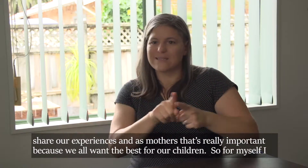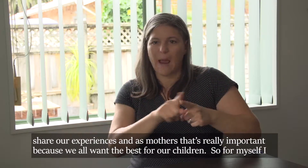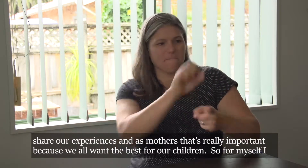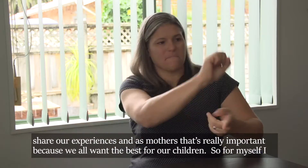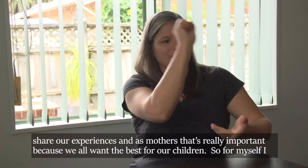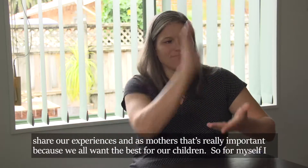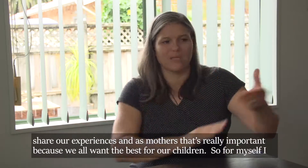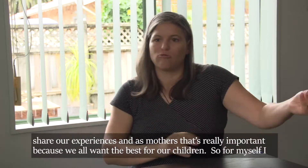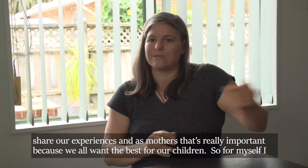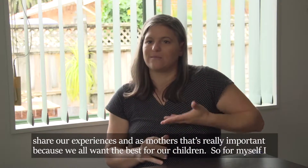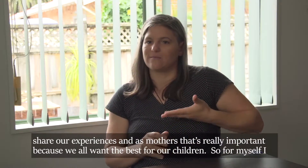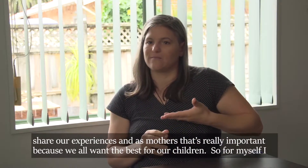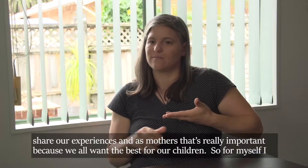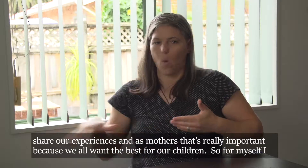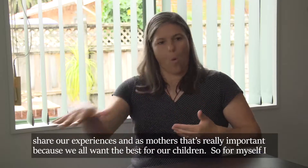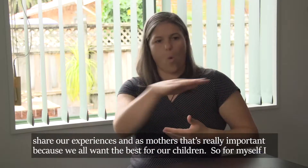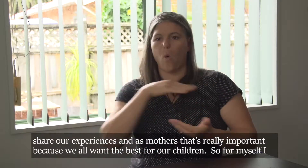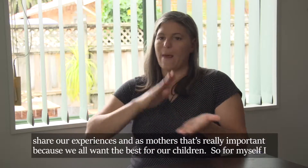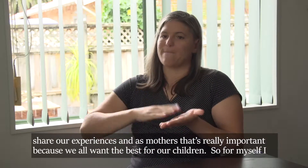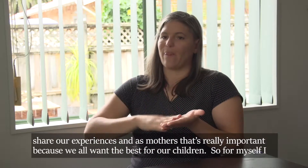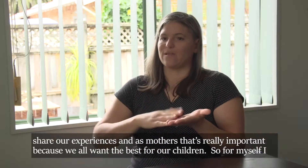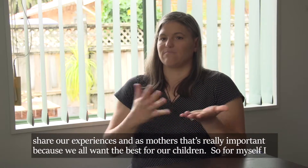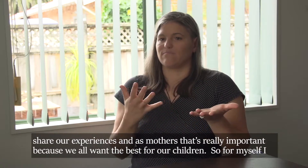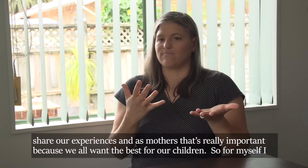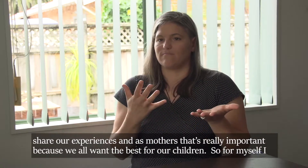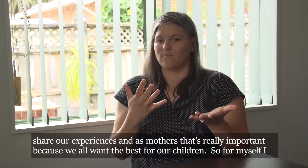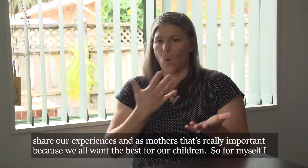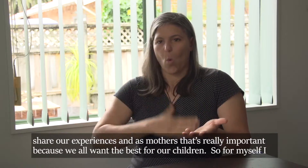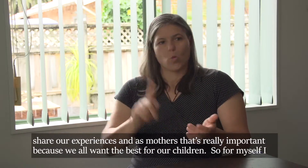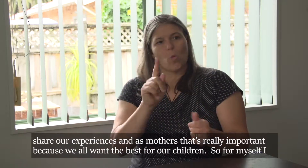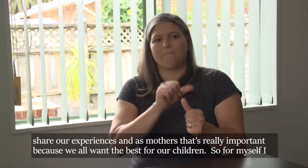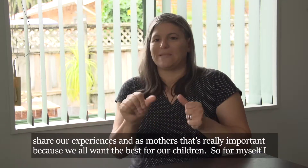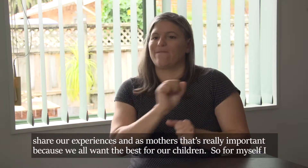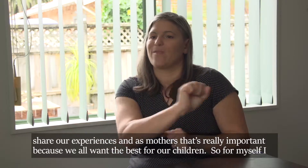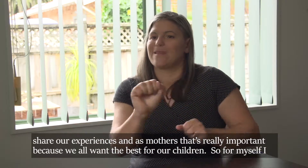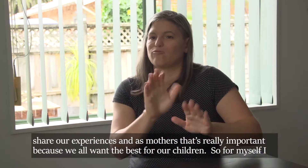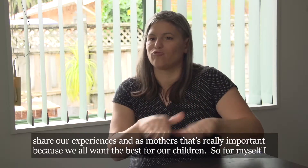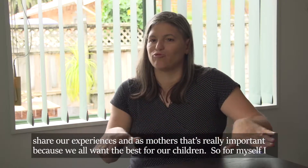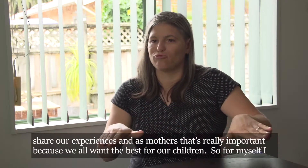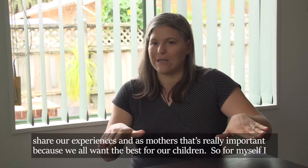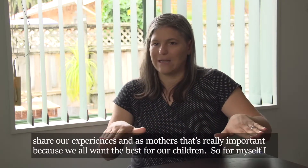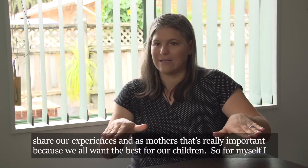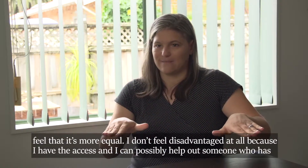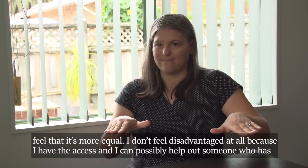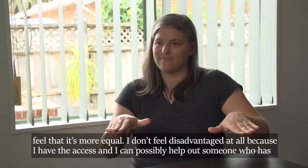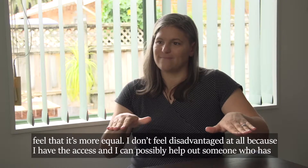experiences. And as mothers, that's really important because we all want the best for our children. So for myself, I feel